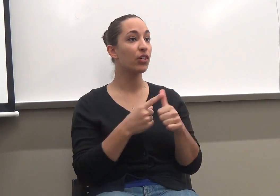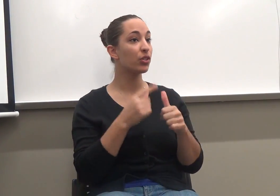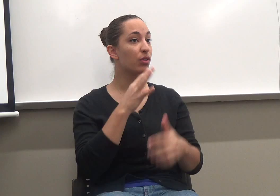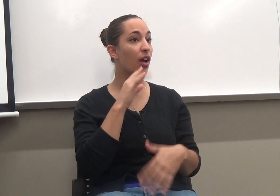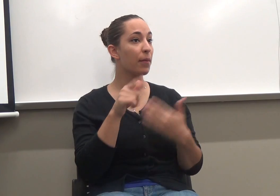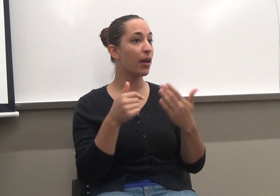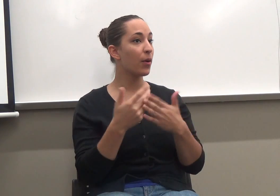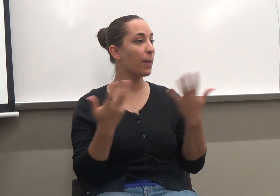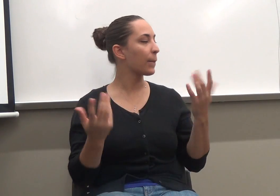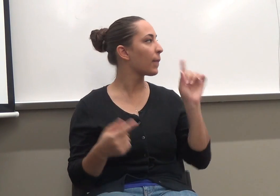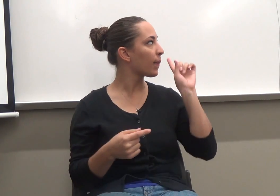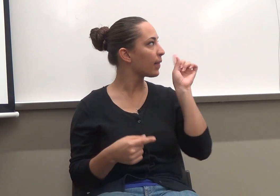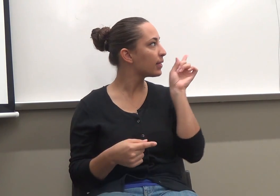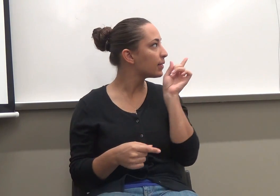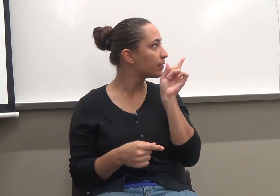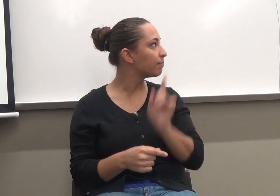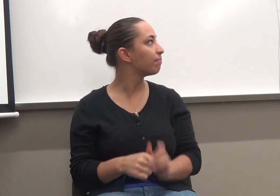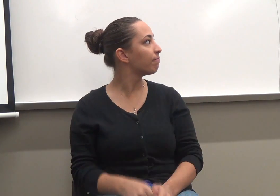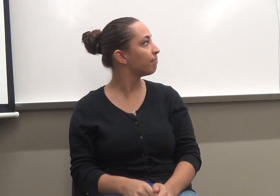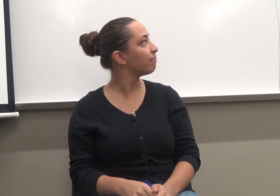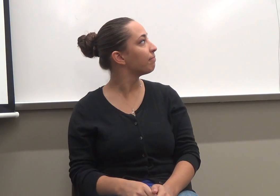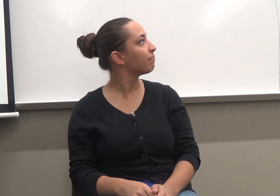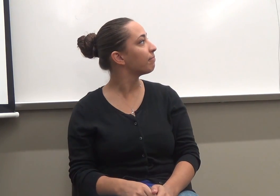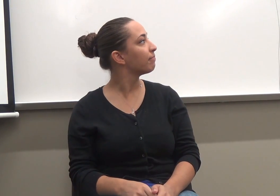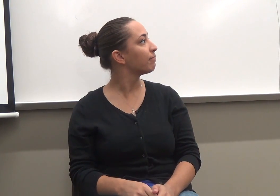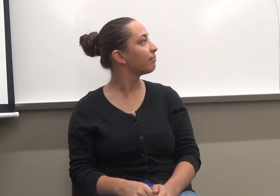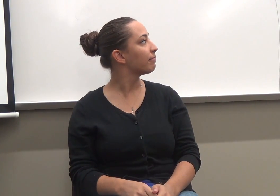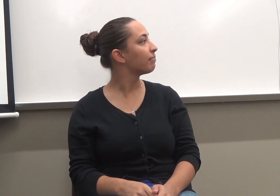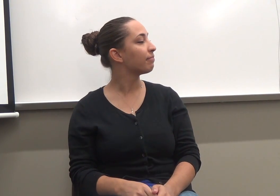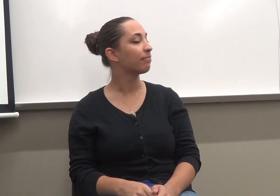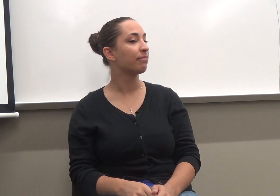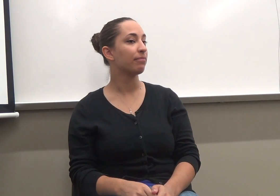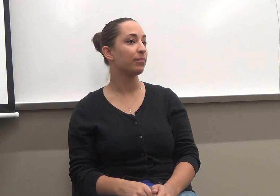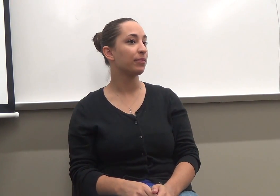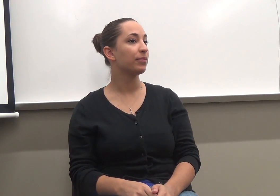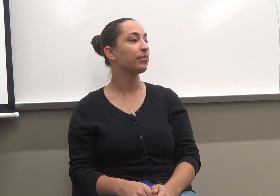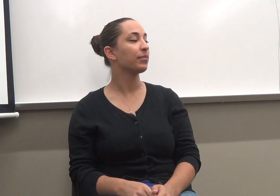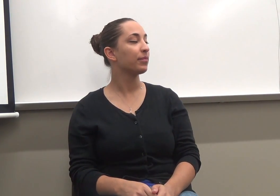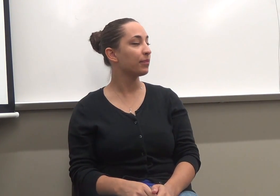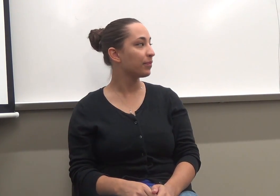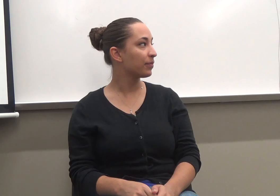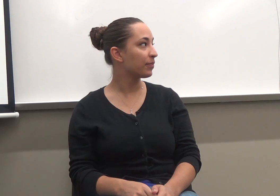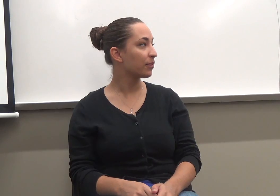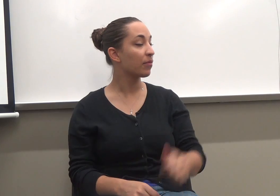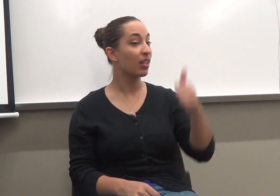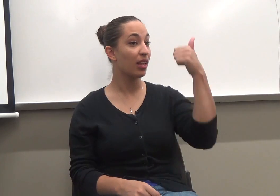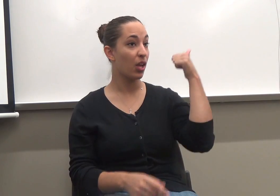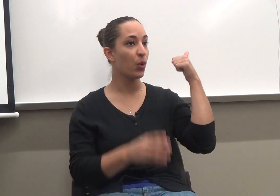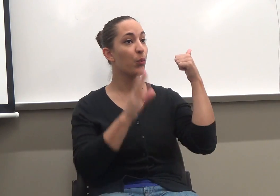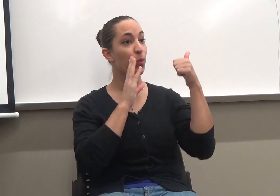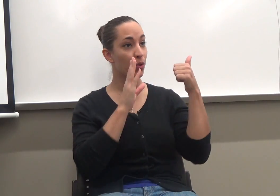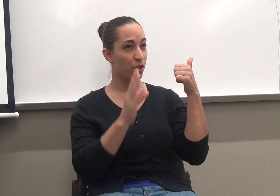this. And this is what you will use